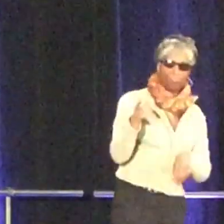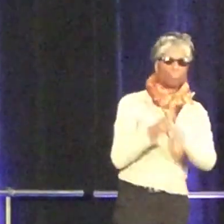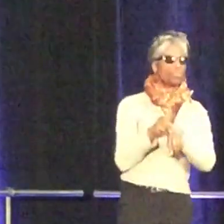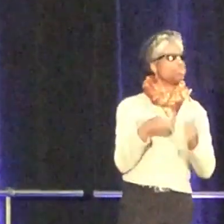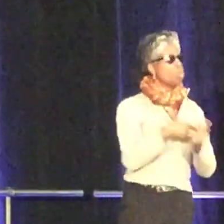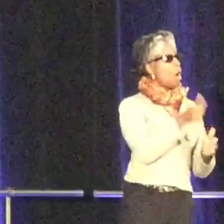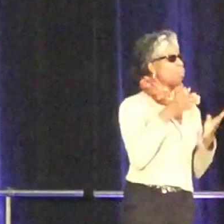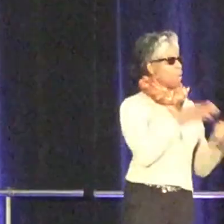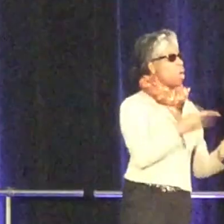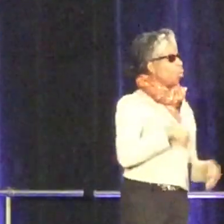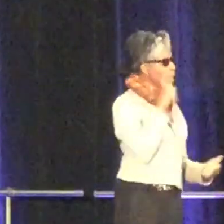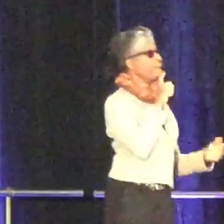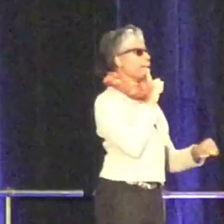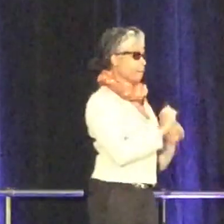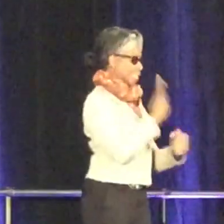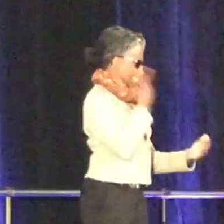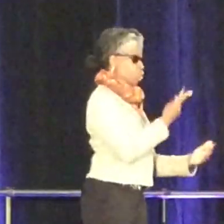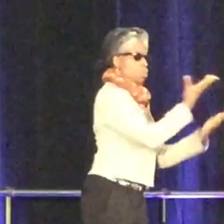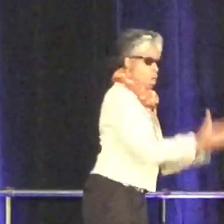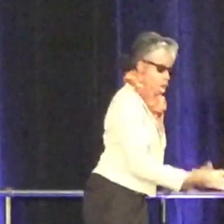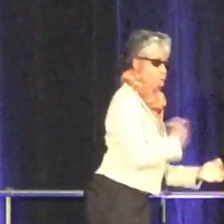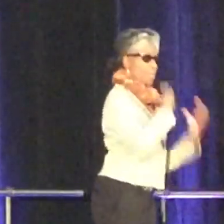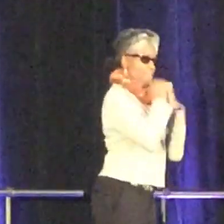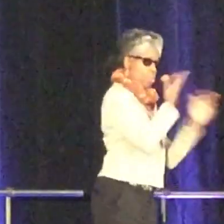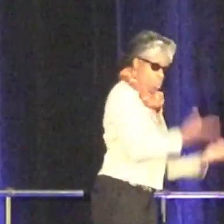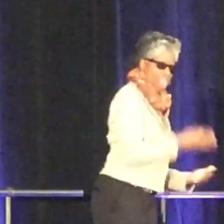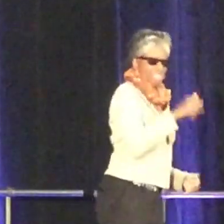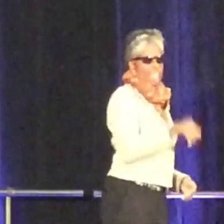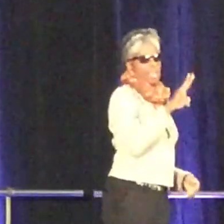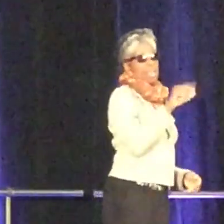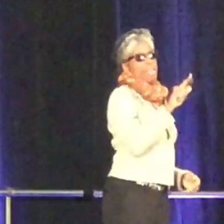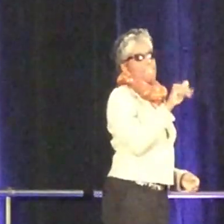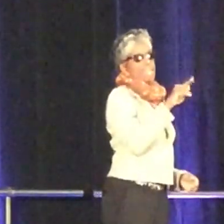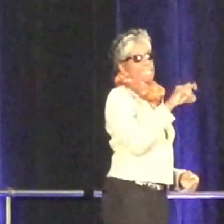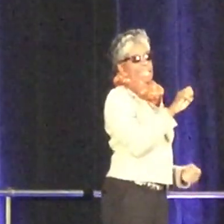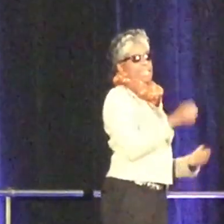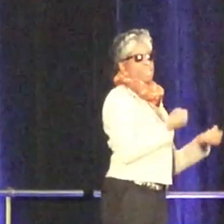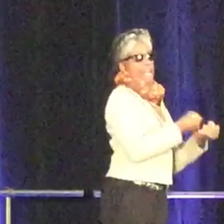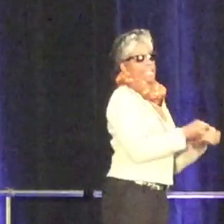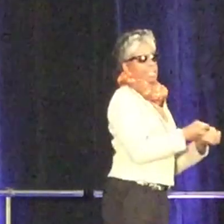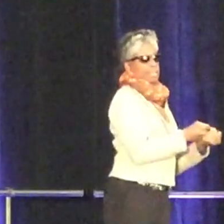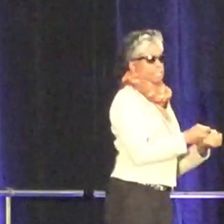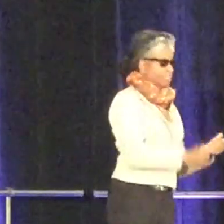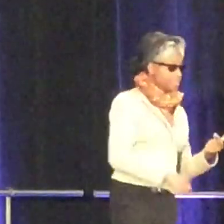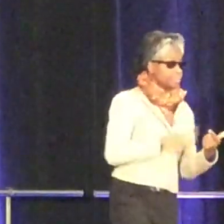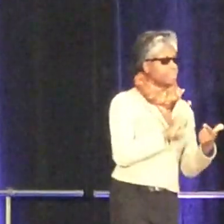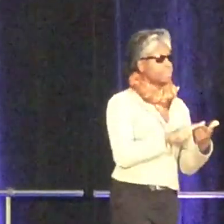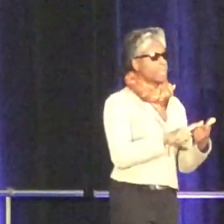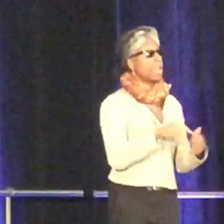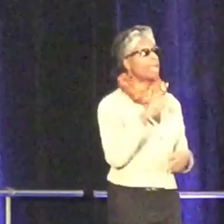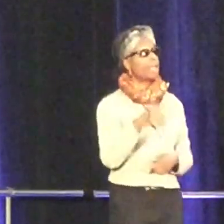and affirmation. Then we have to build and bridge. We got to give them the academic and social skills that they will need to have